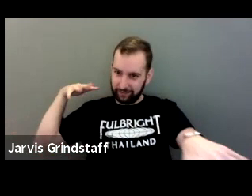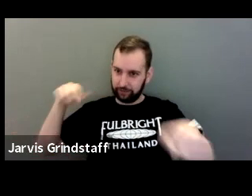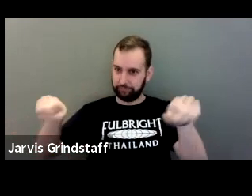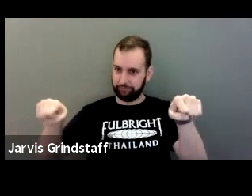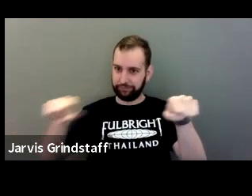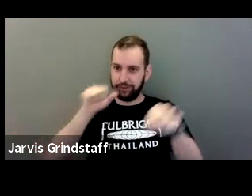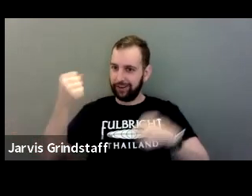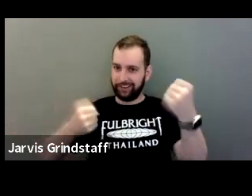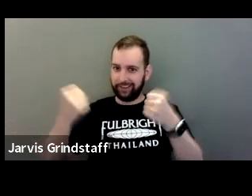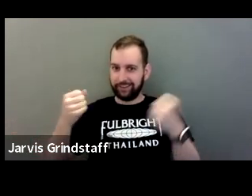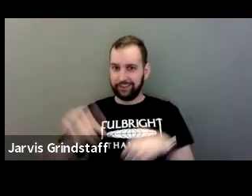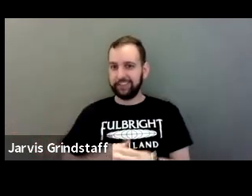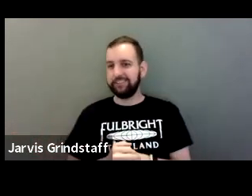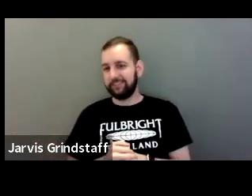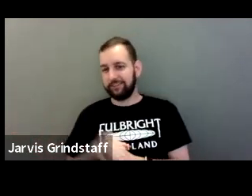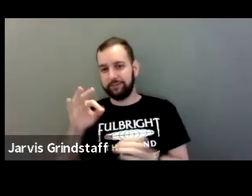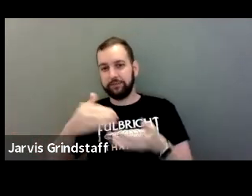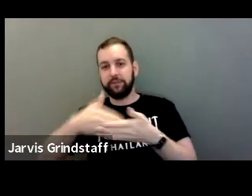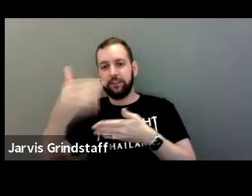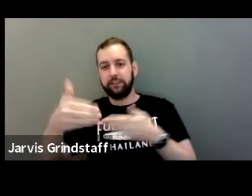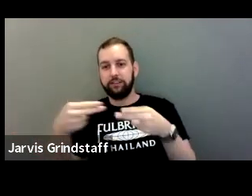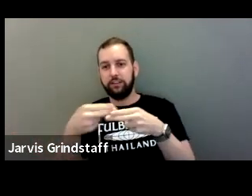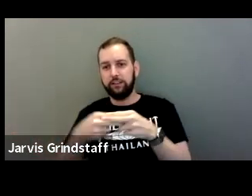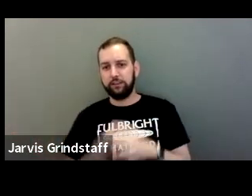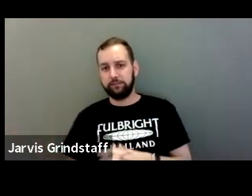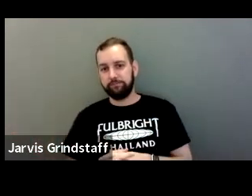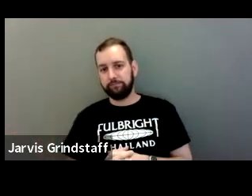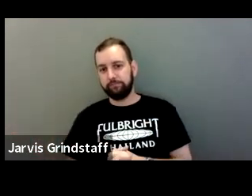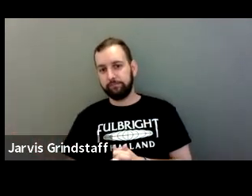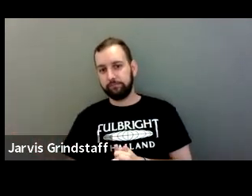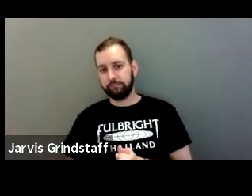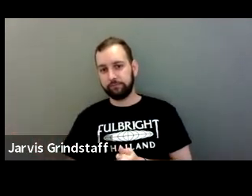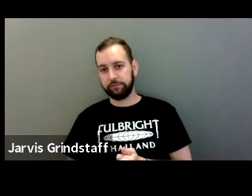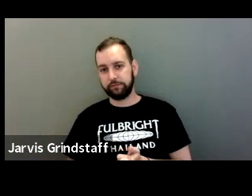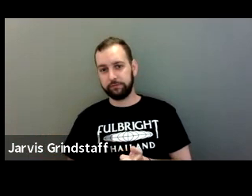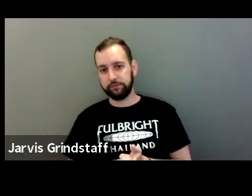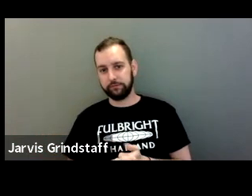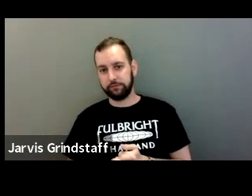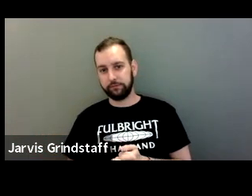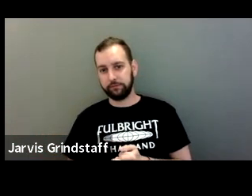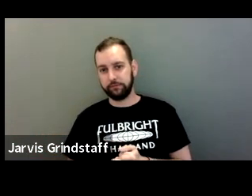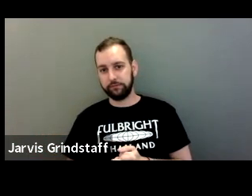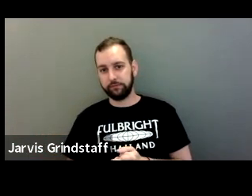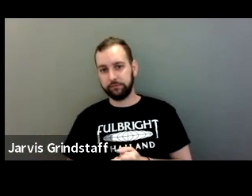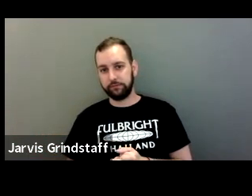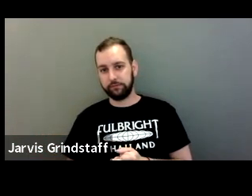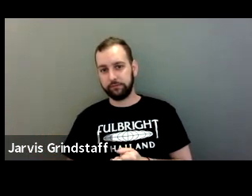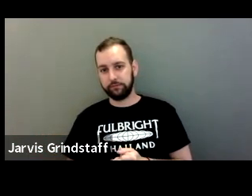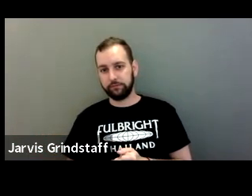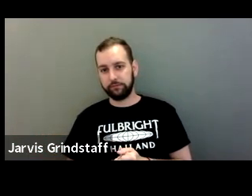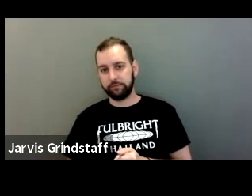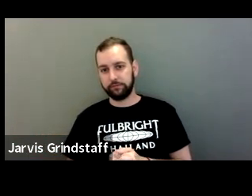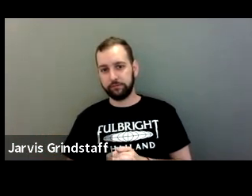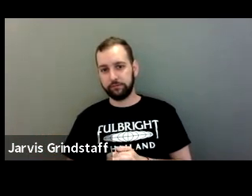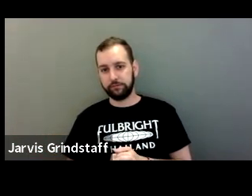was really neat to see. So when there was, the traffic basically was scooter traffic, not cars.